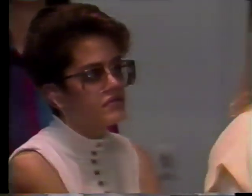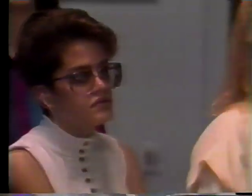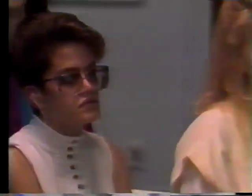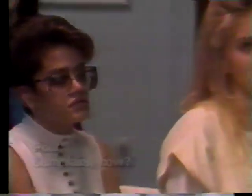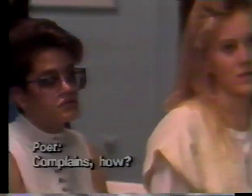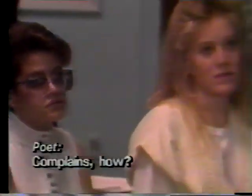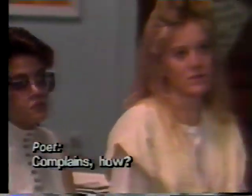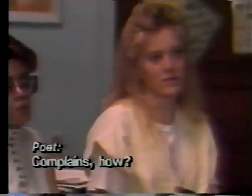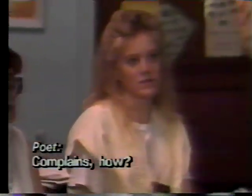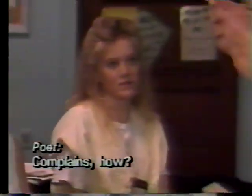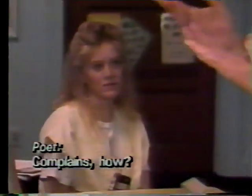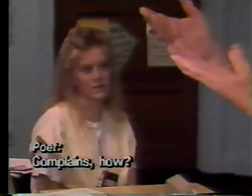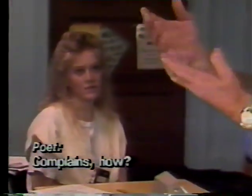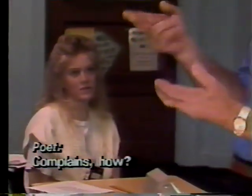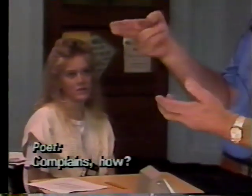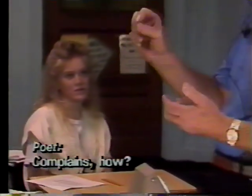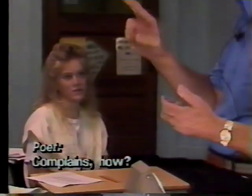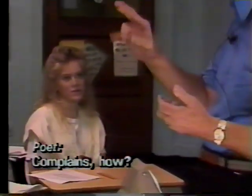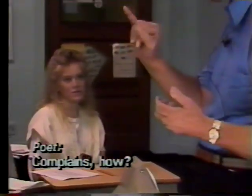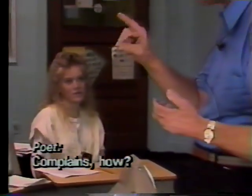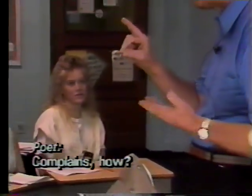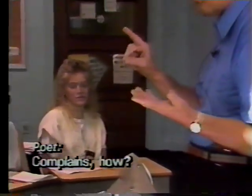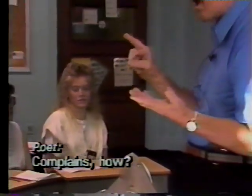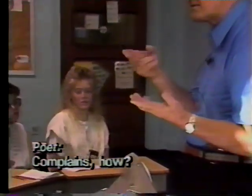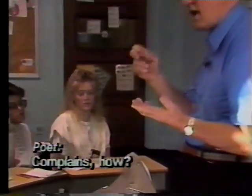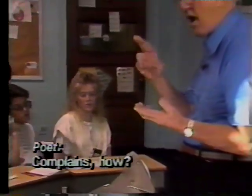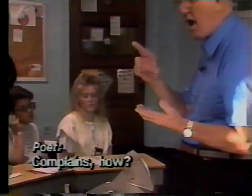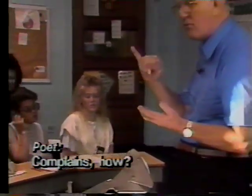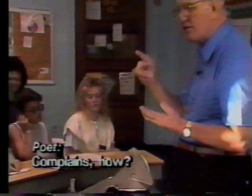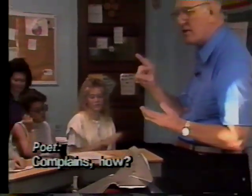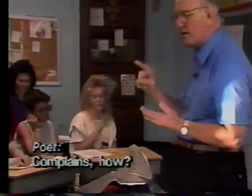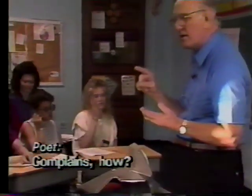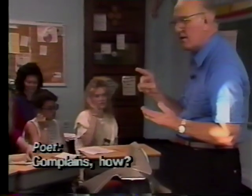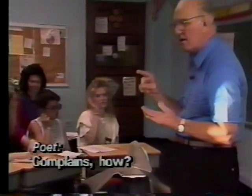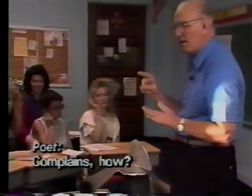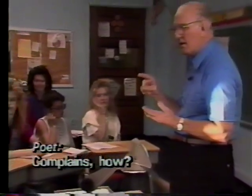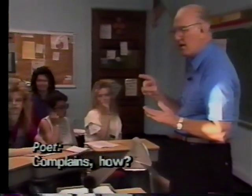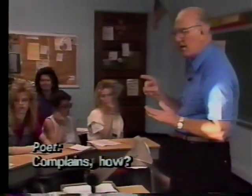It complains a horror. What's a horror?